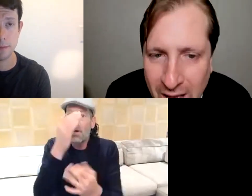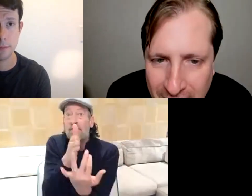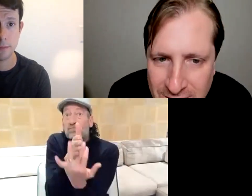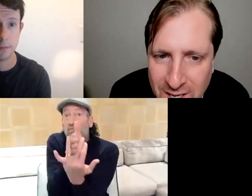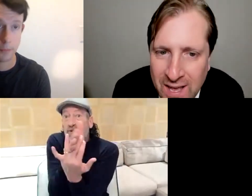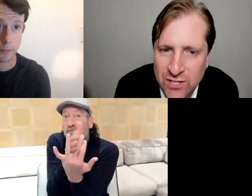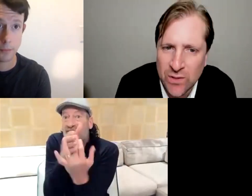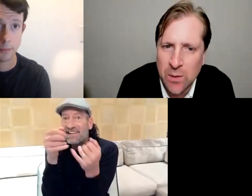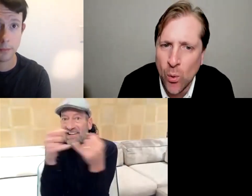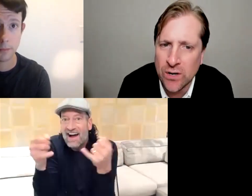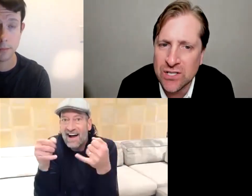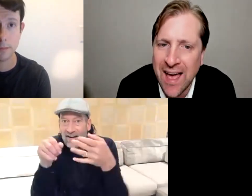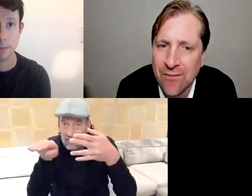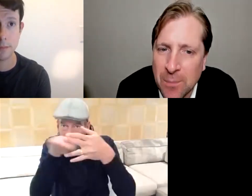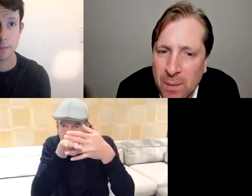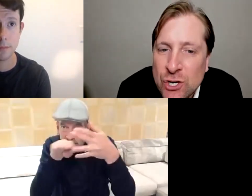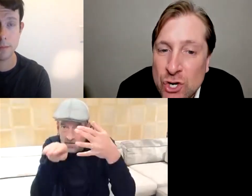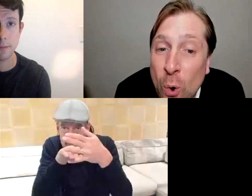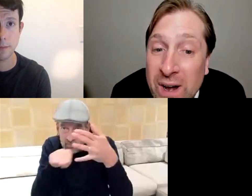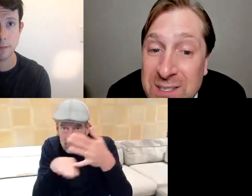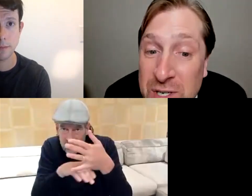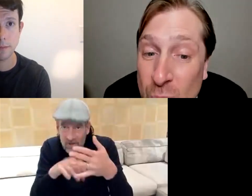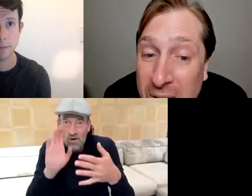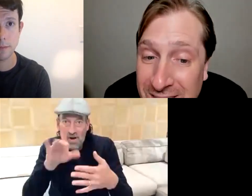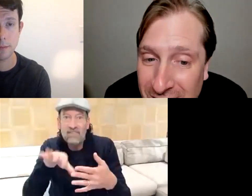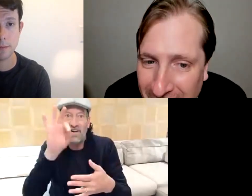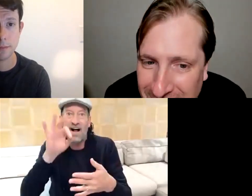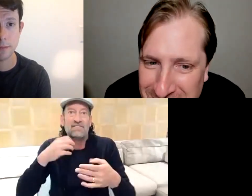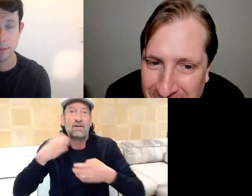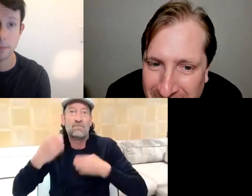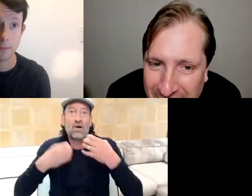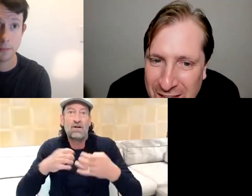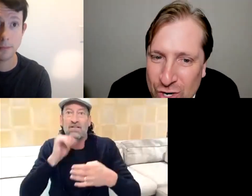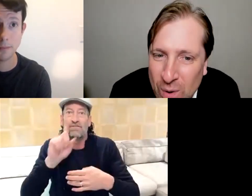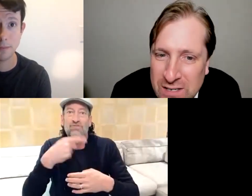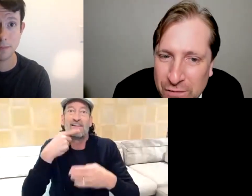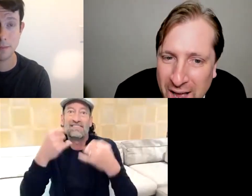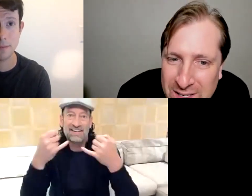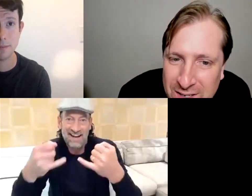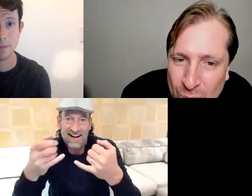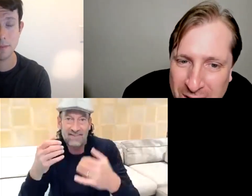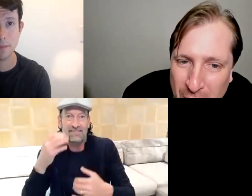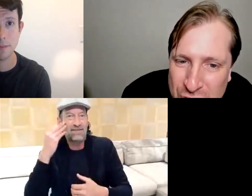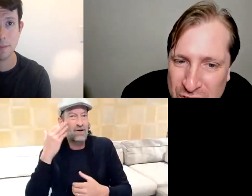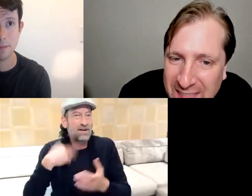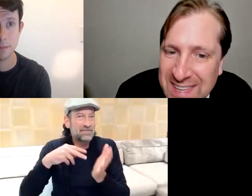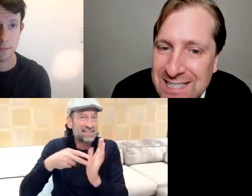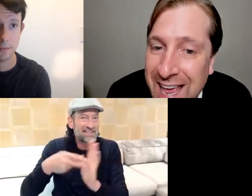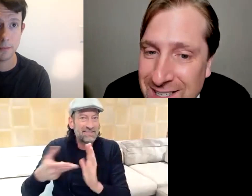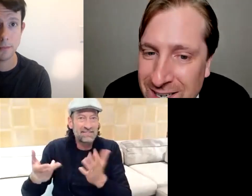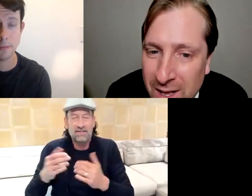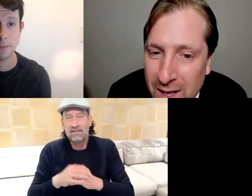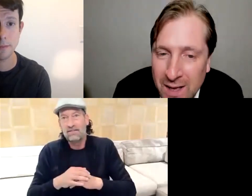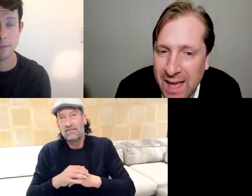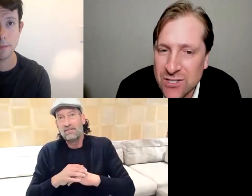your lines. It's really important to have the know what is between the lines. And then you're going to find the right emotion and the